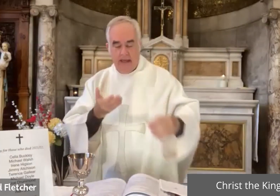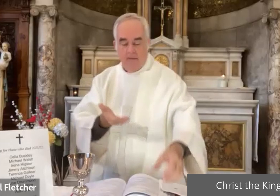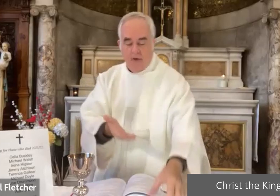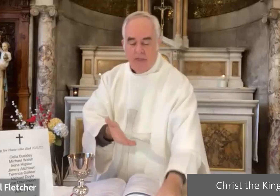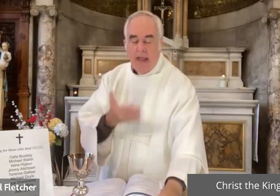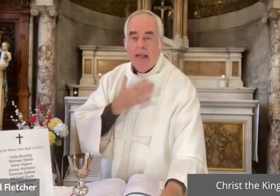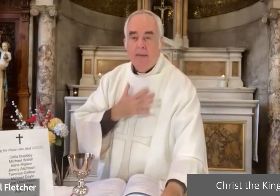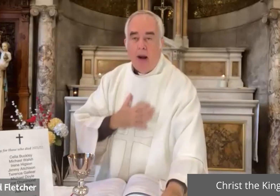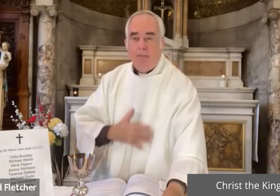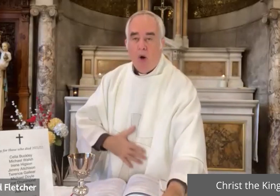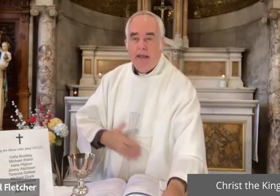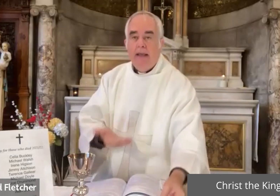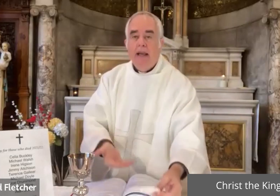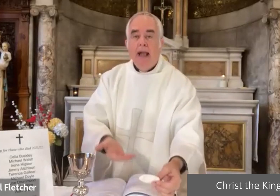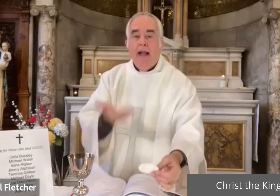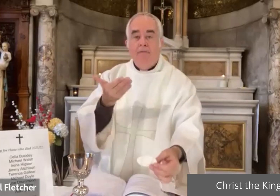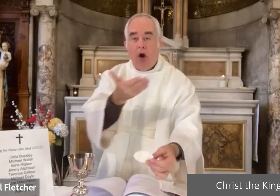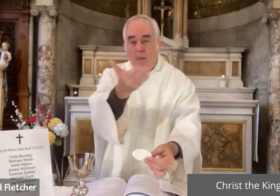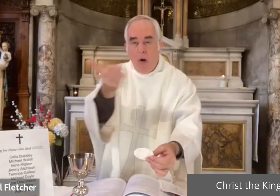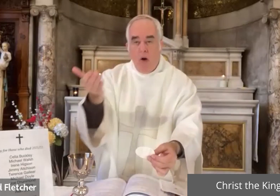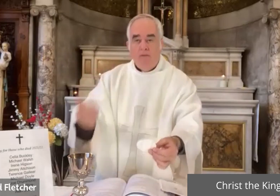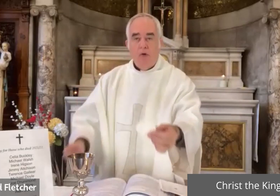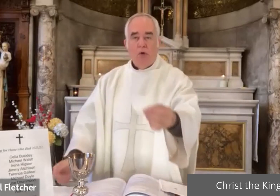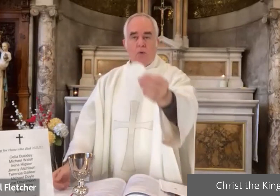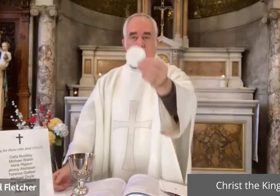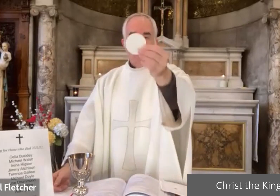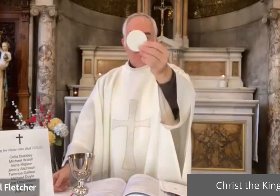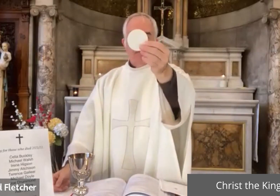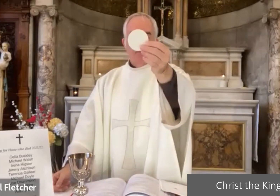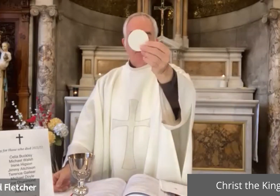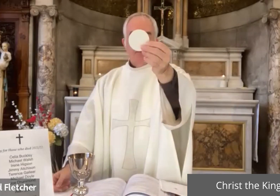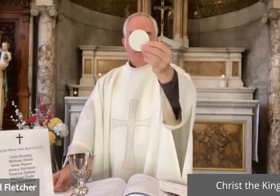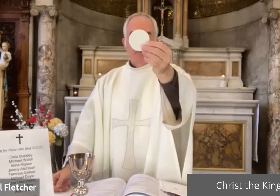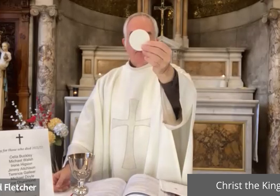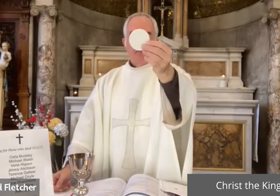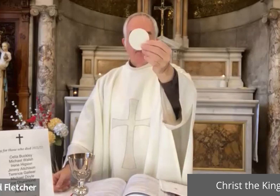eat, for this is my body given up for you.